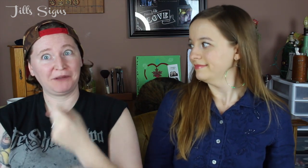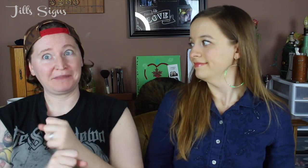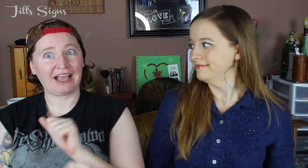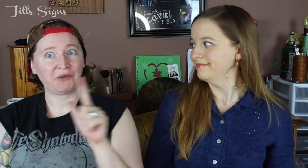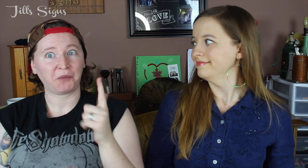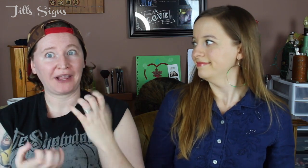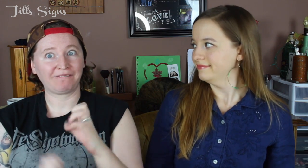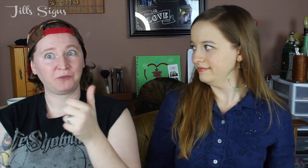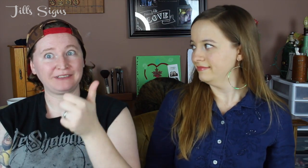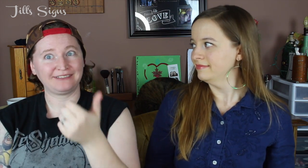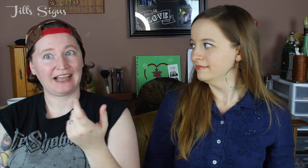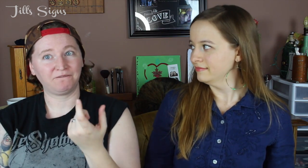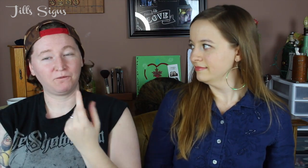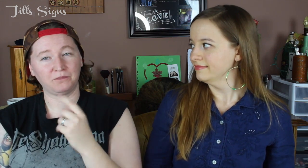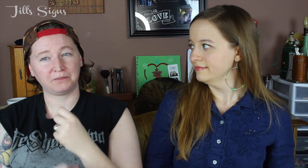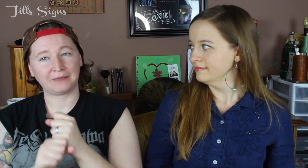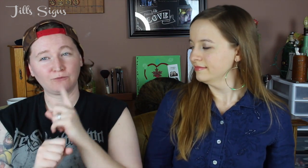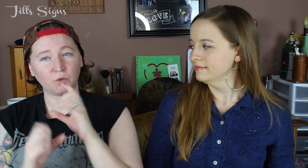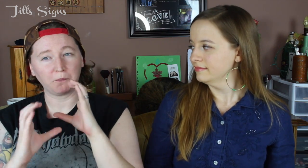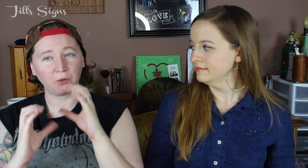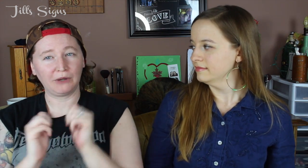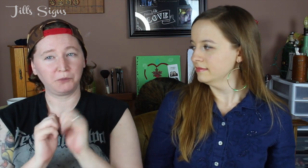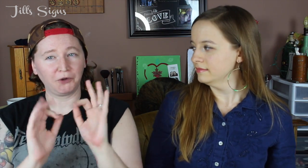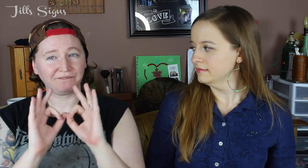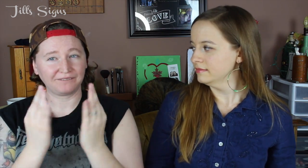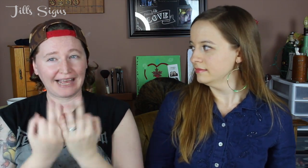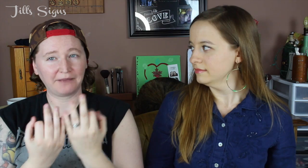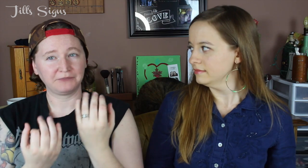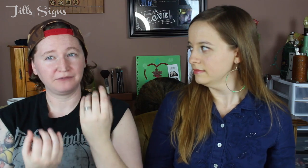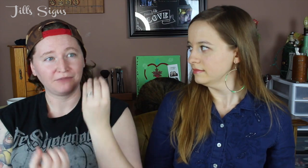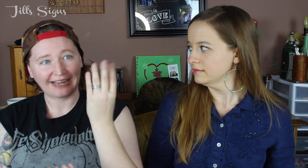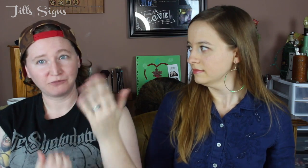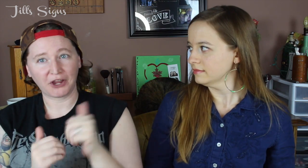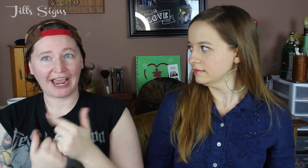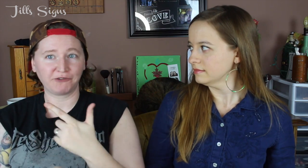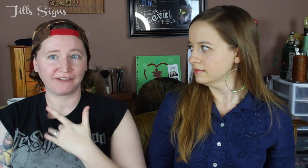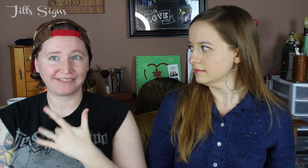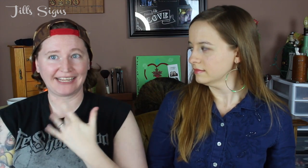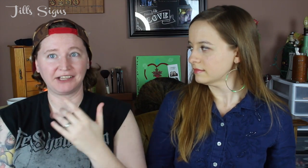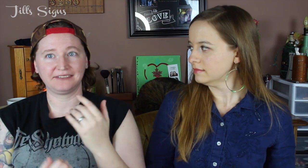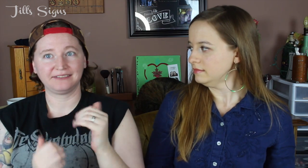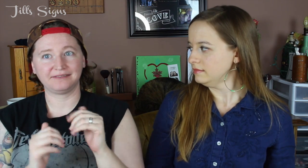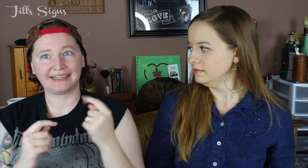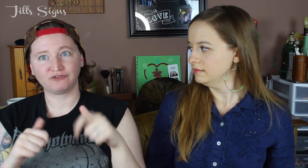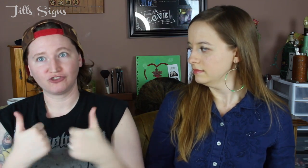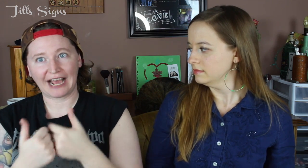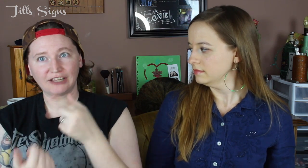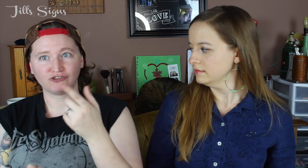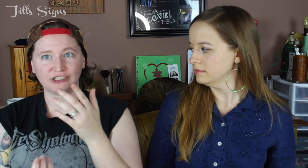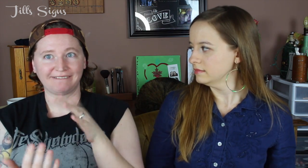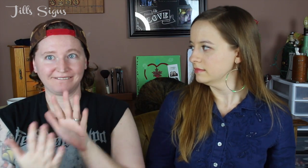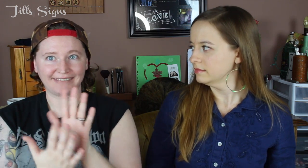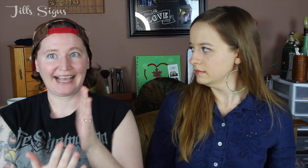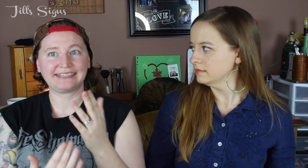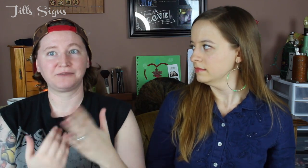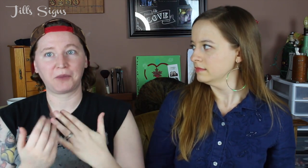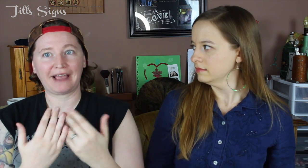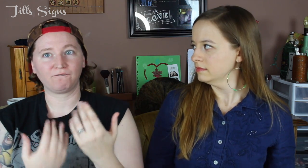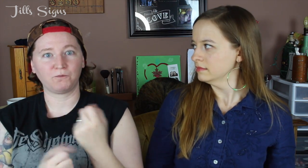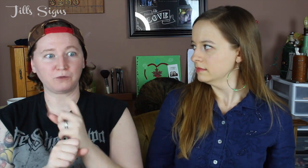can't just be you putting in all of the effort. Make sure you're communicating with your family and letting them know how you feel, and try and do